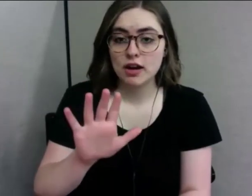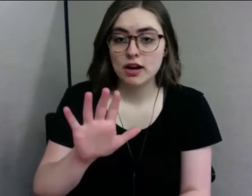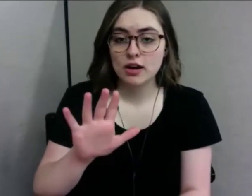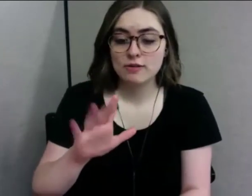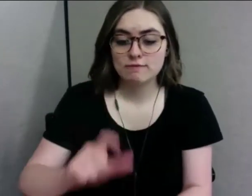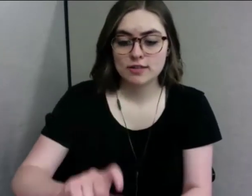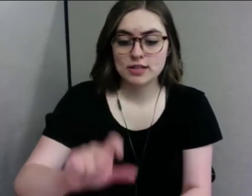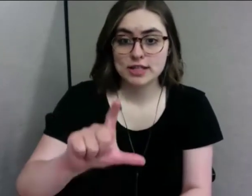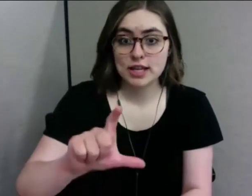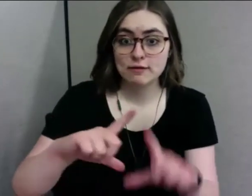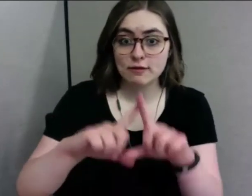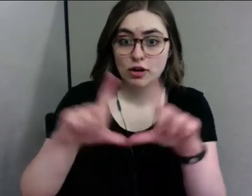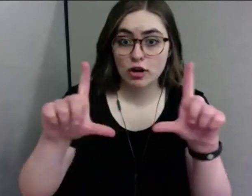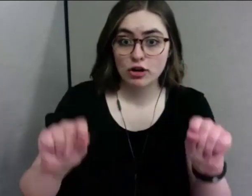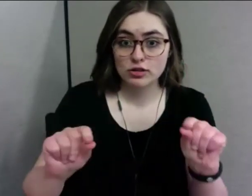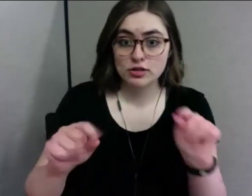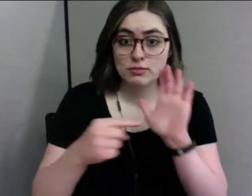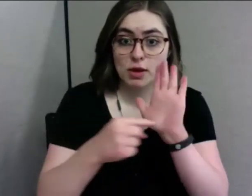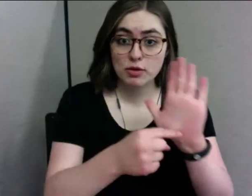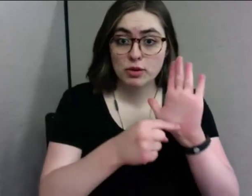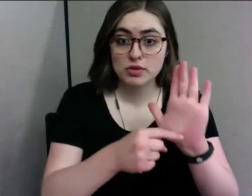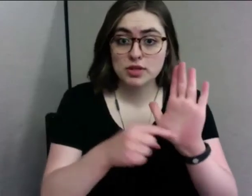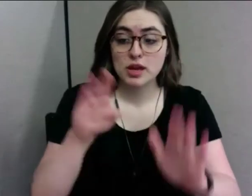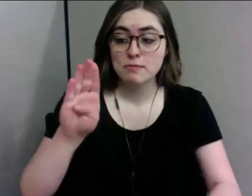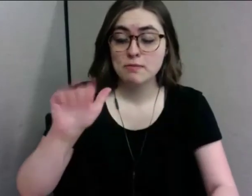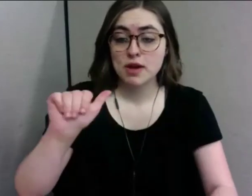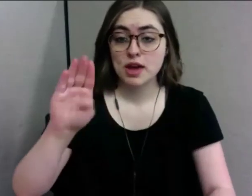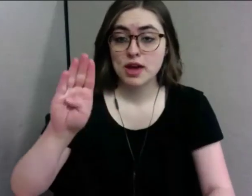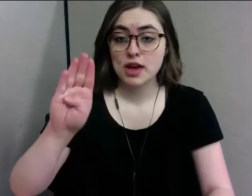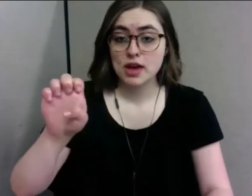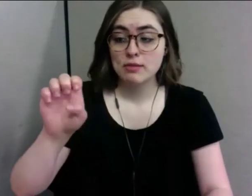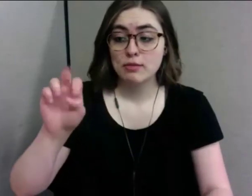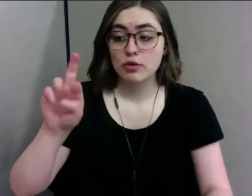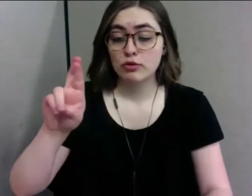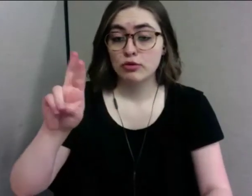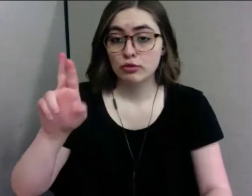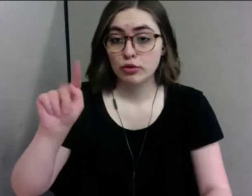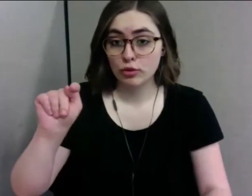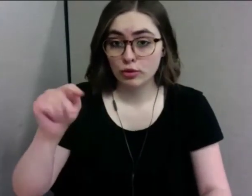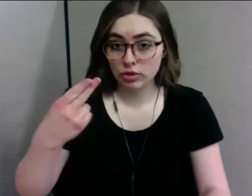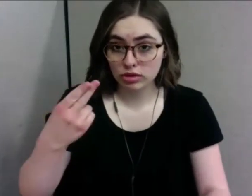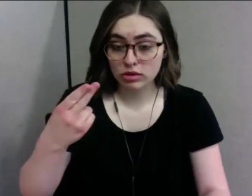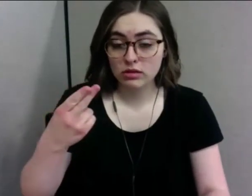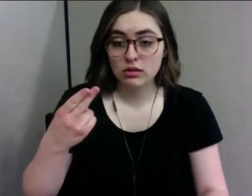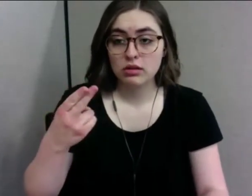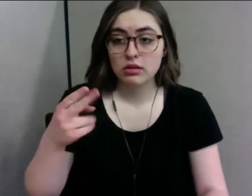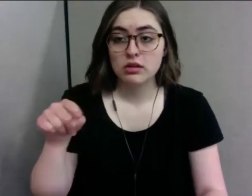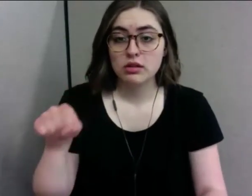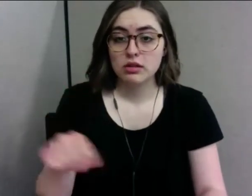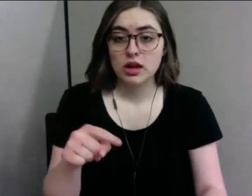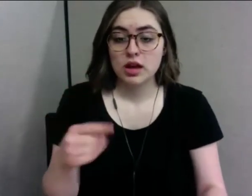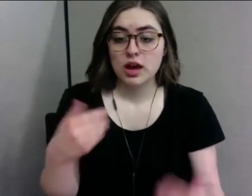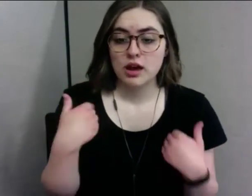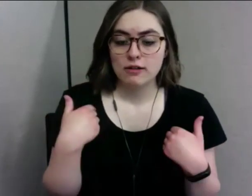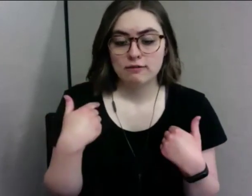Reprints or commemorative cards have little value compared to an original vintage card.